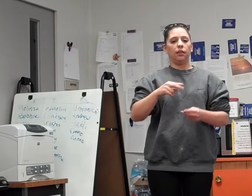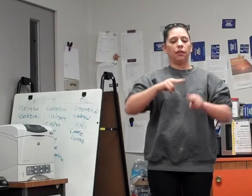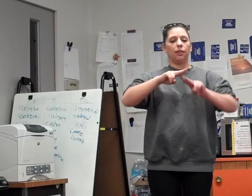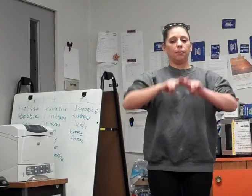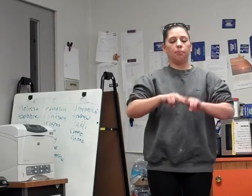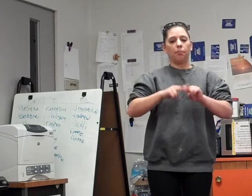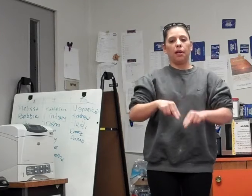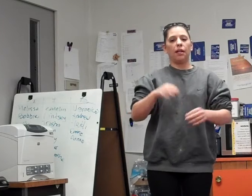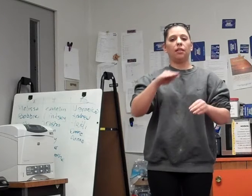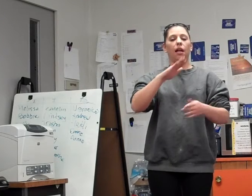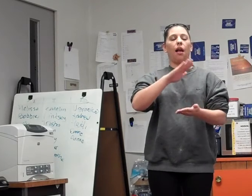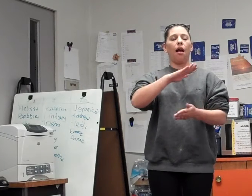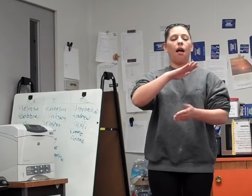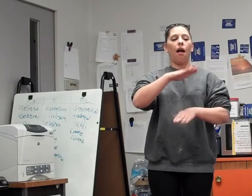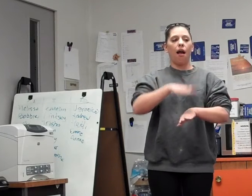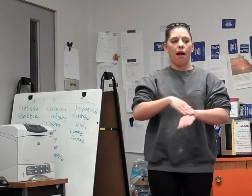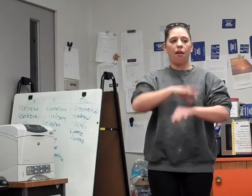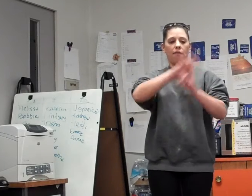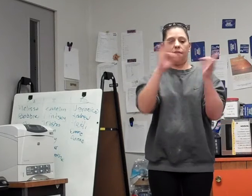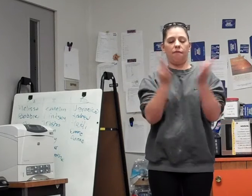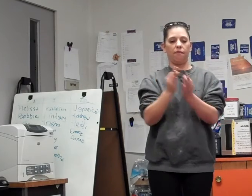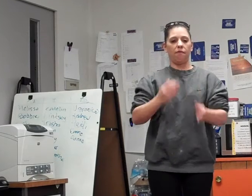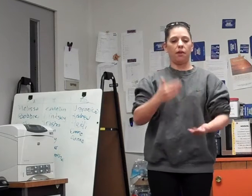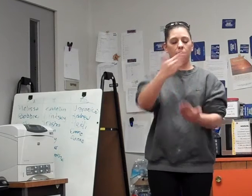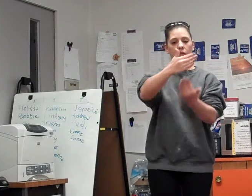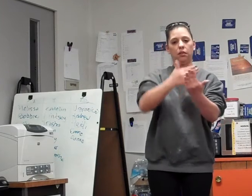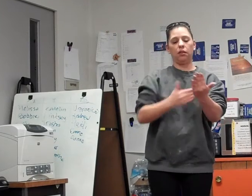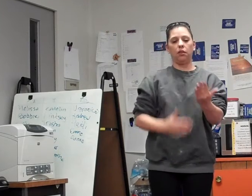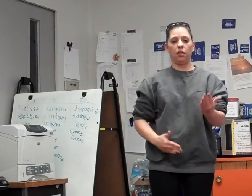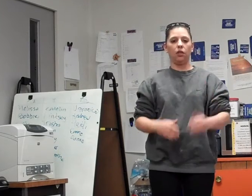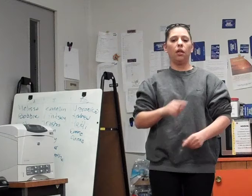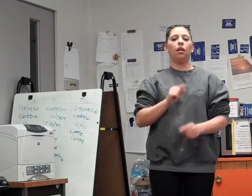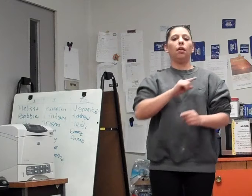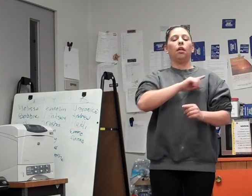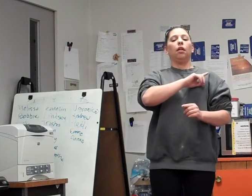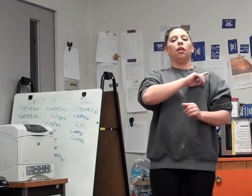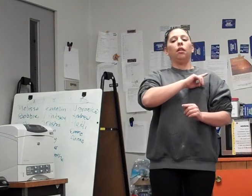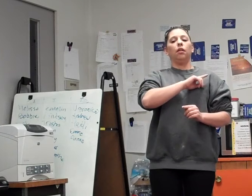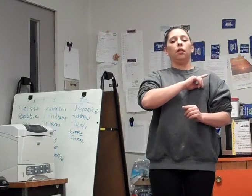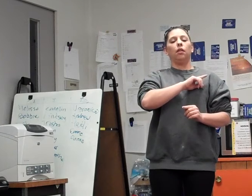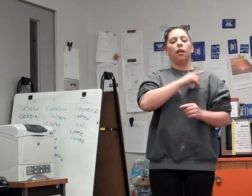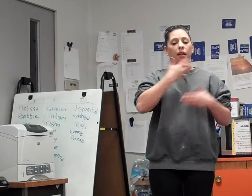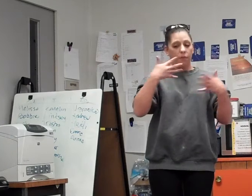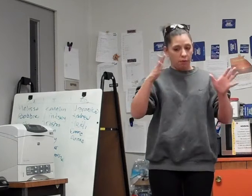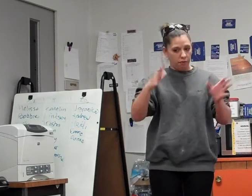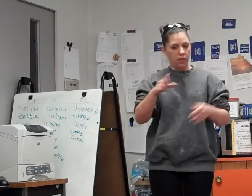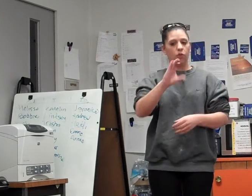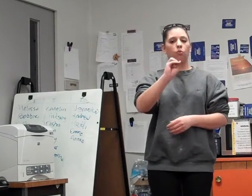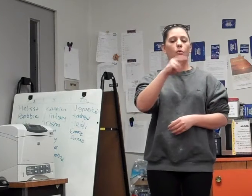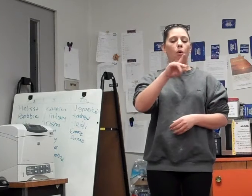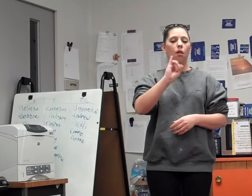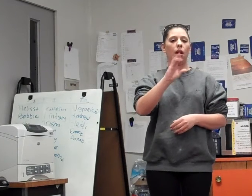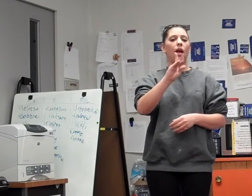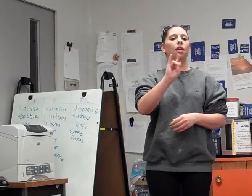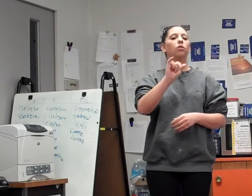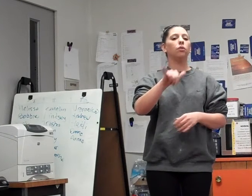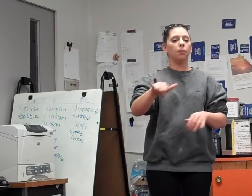So the person goes in, they have their colonoscopy. After they have their colonoscopy, you wake up, the doctor